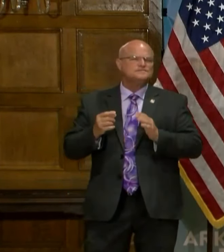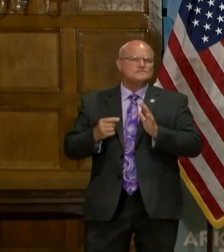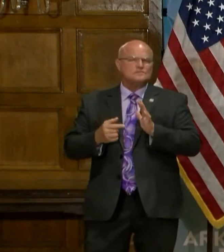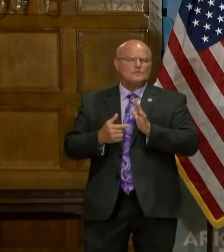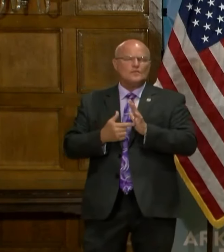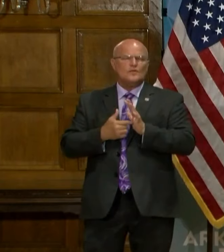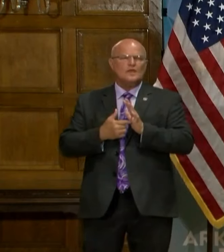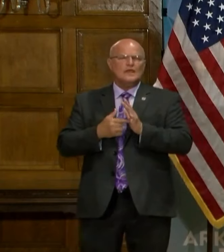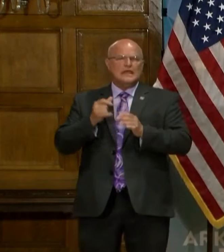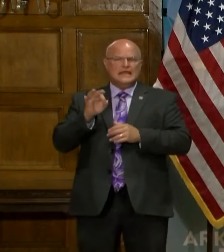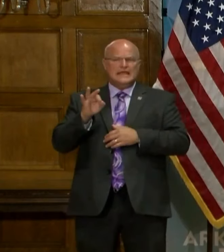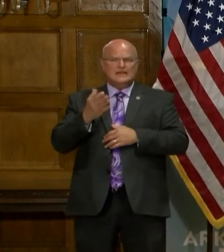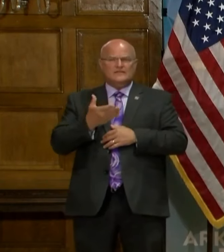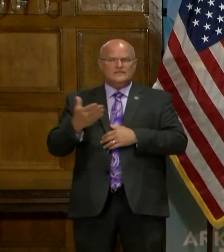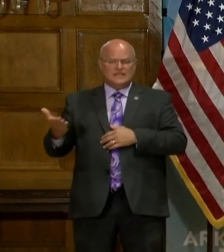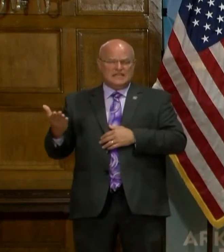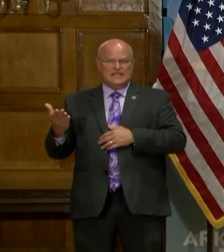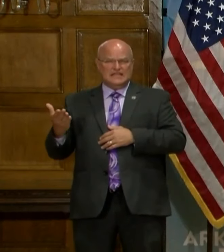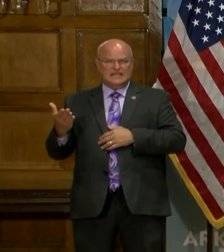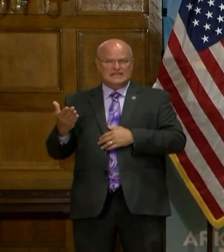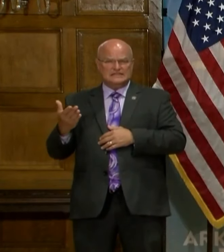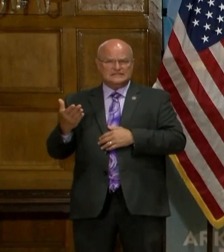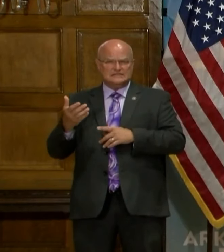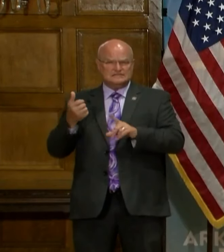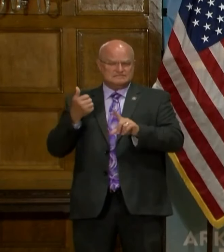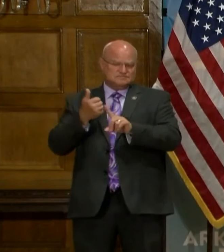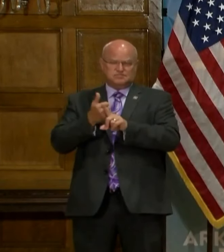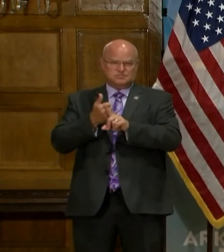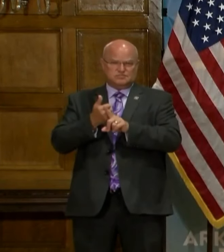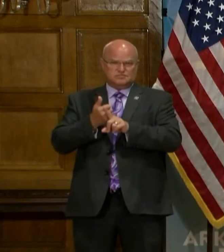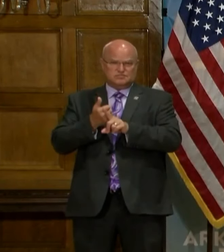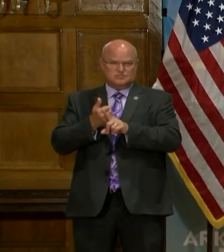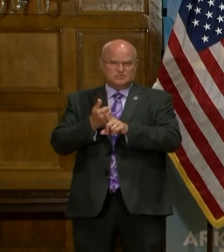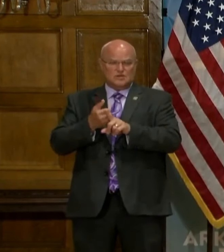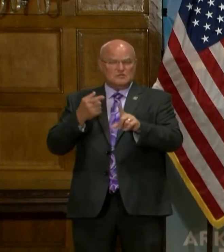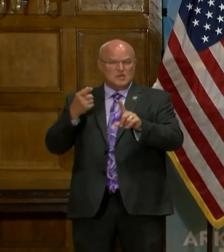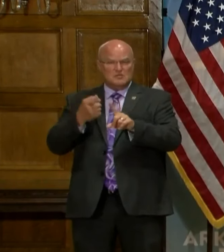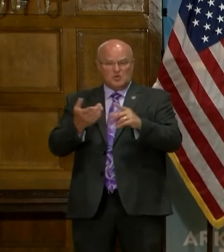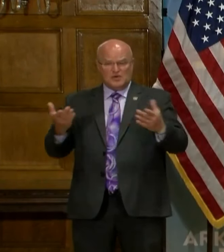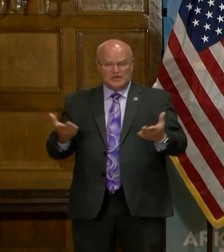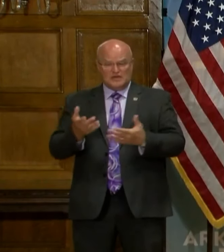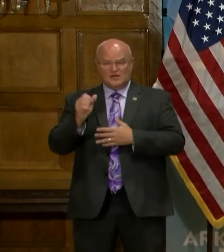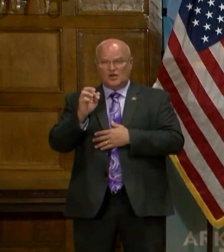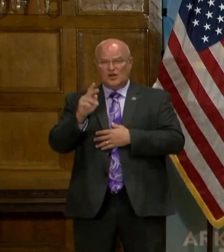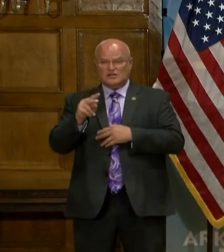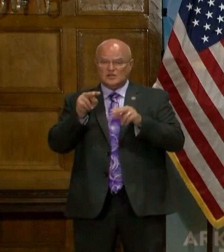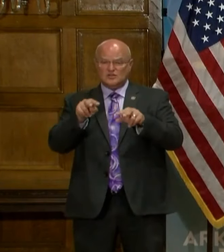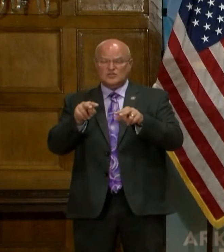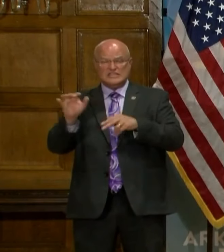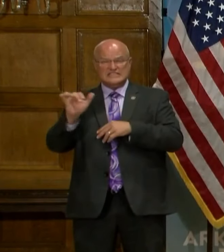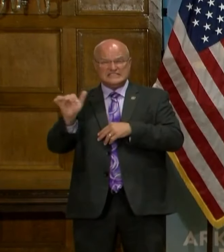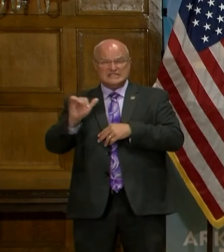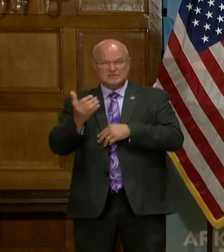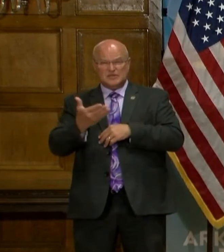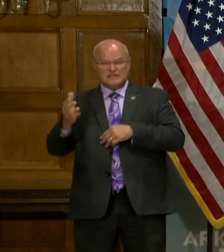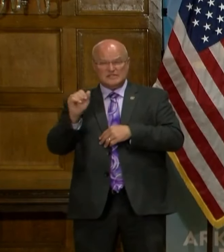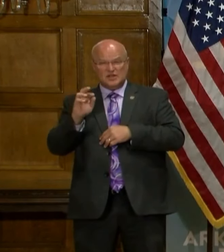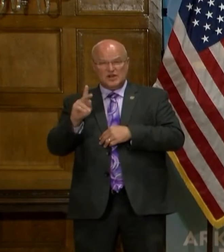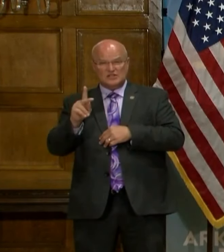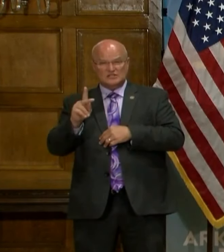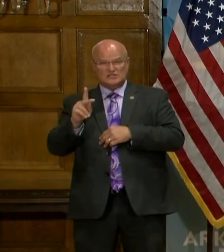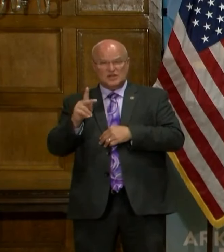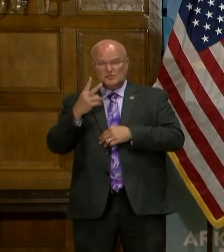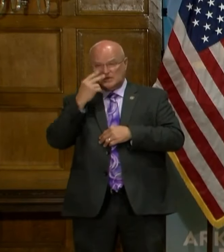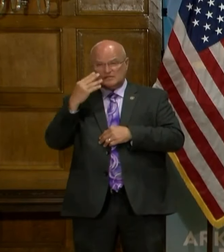see if things have gotten to, or would there be a point where you would look at similar steps in Arkansas, given